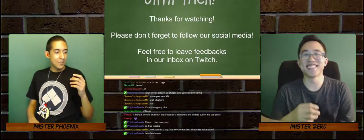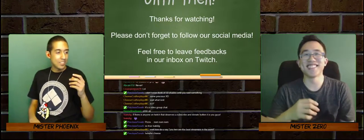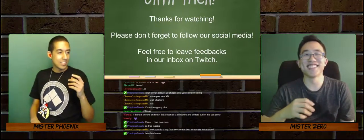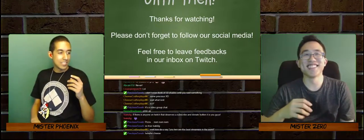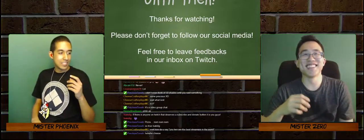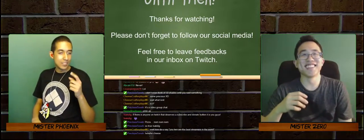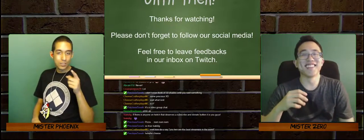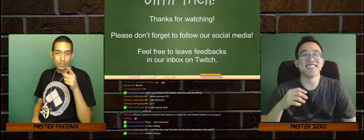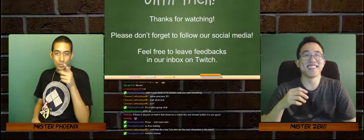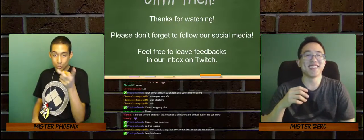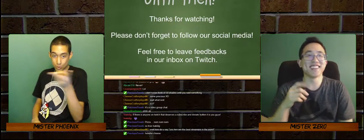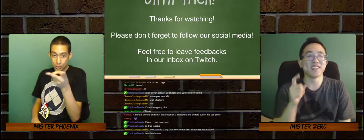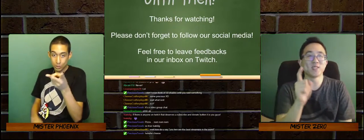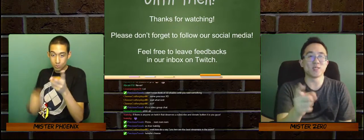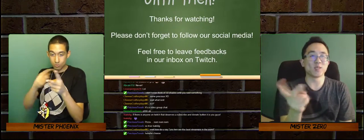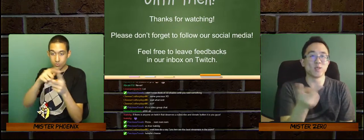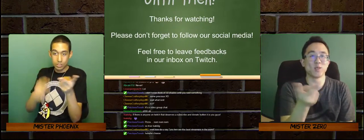Let's see,